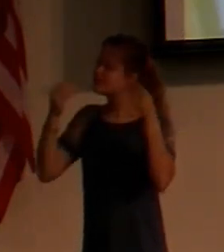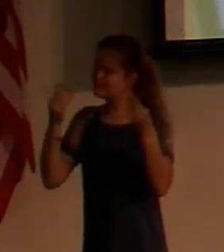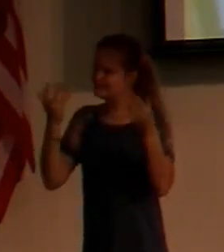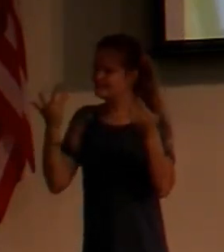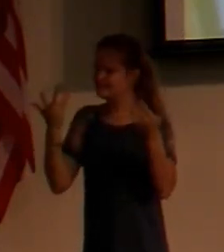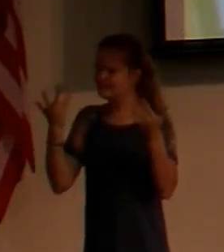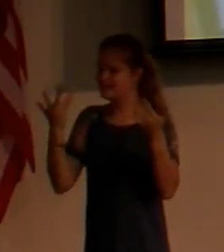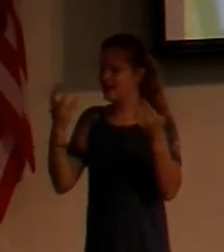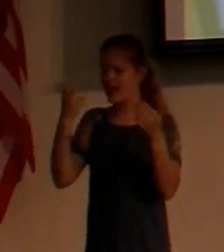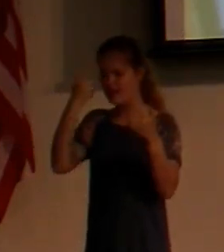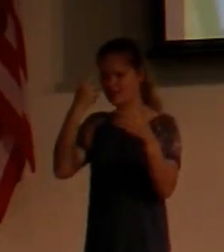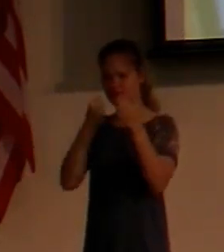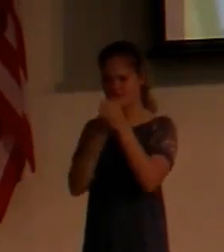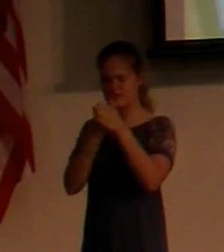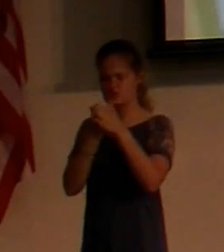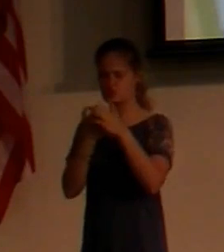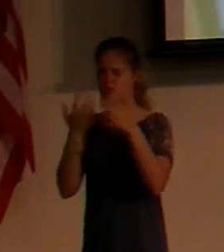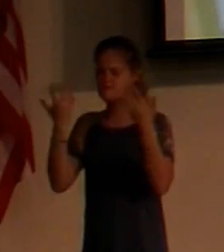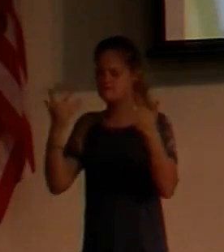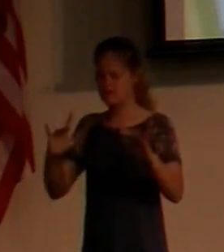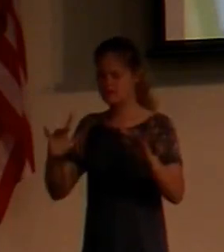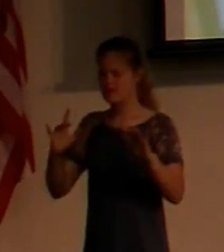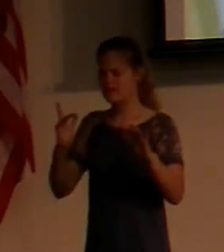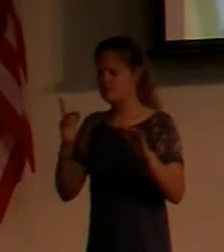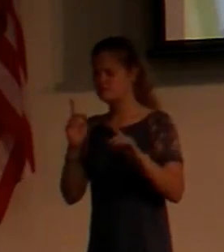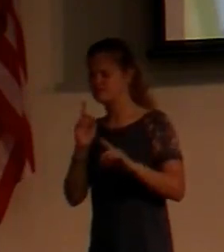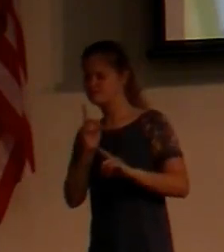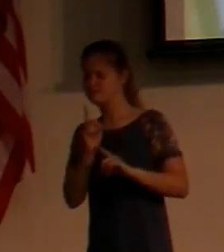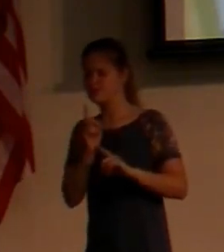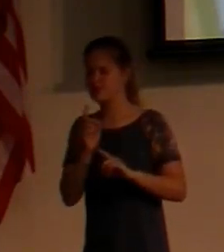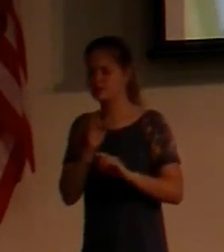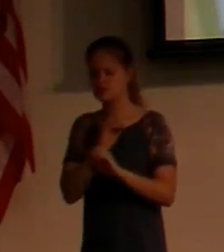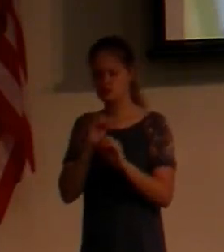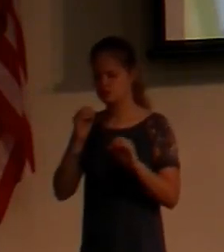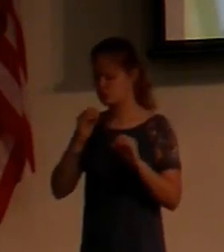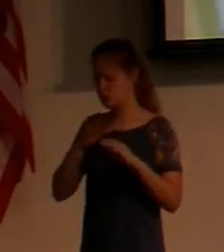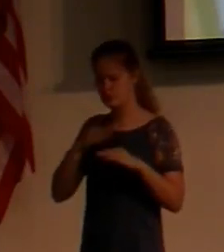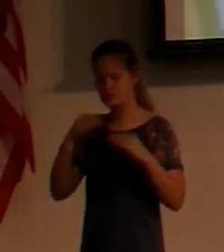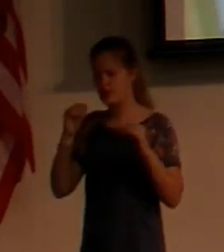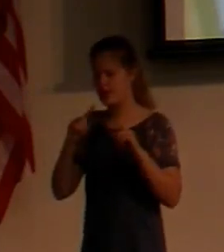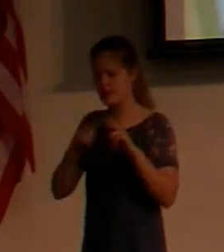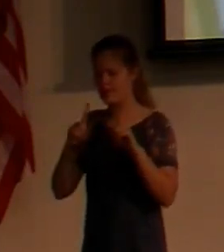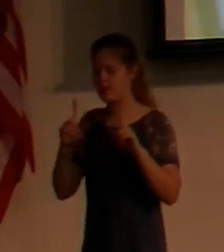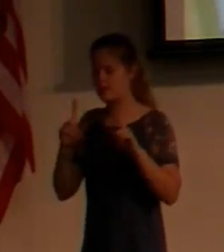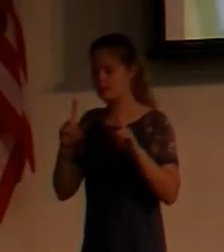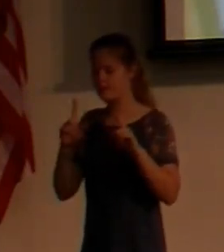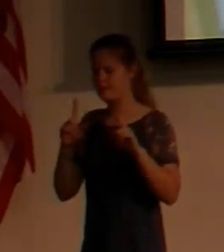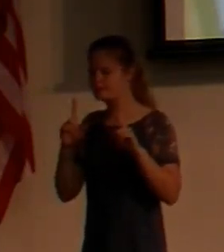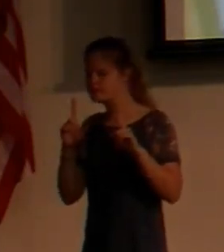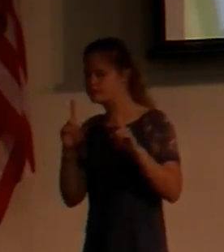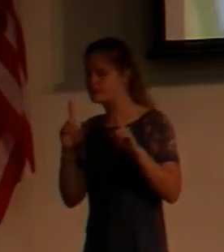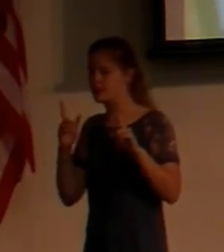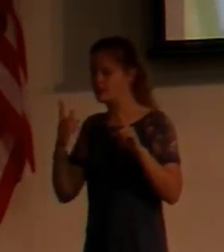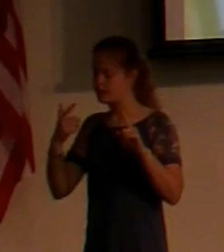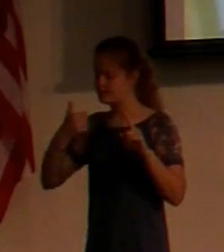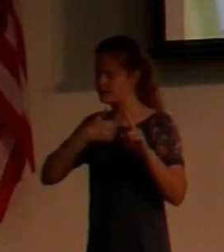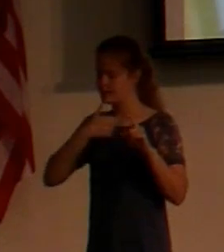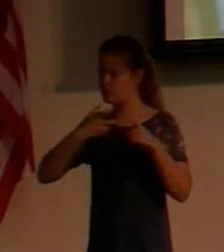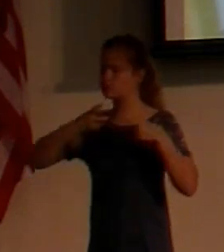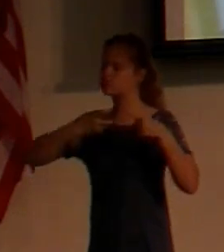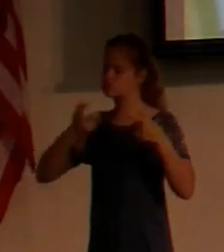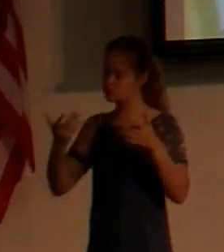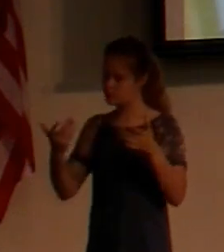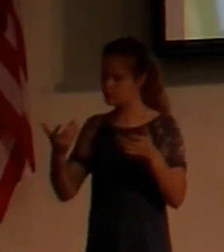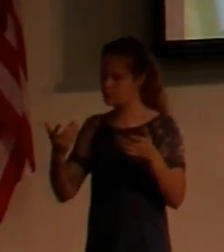out of a seizure, there's a few moments where there's no smile on his face, but as soon as he gets himself back under control, that